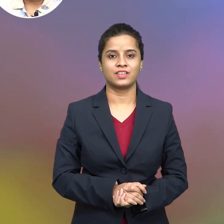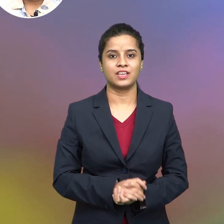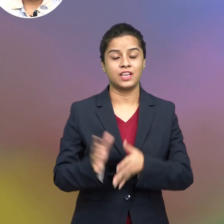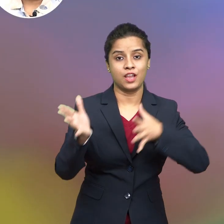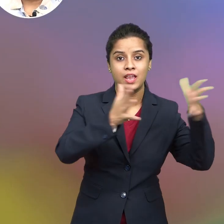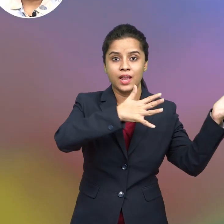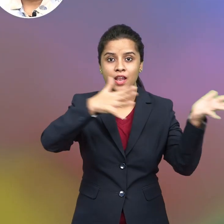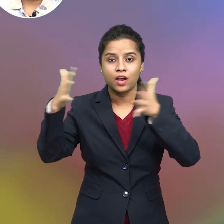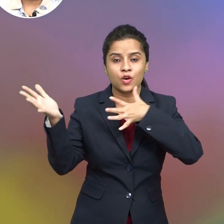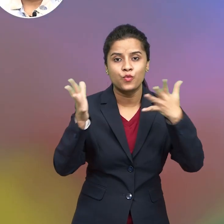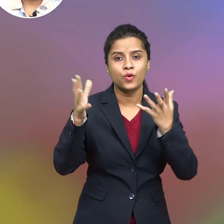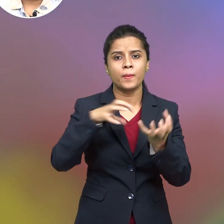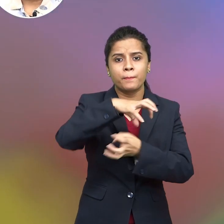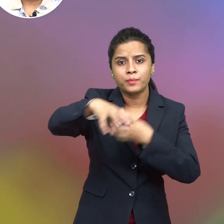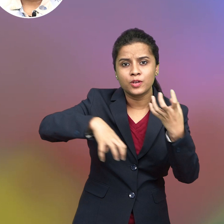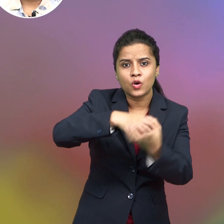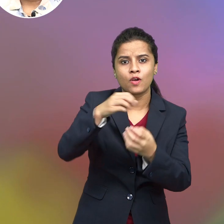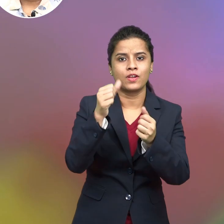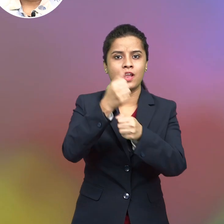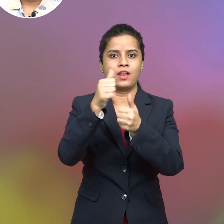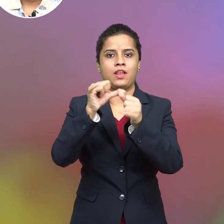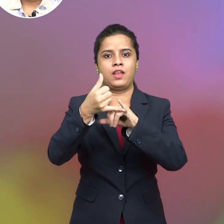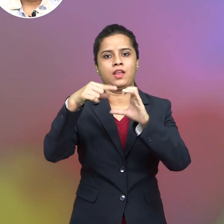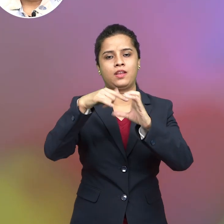The air is a mixture of gases.